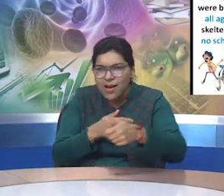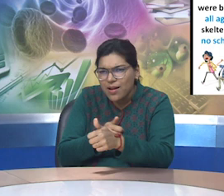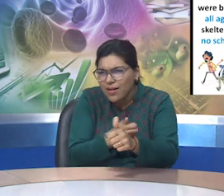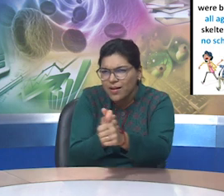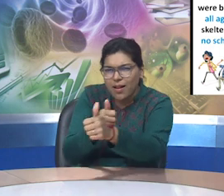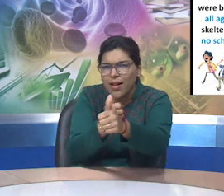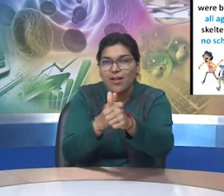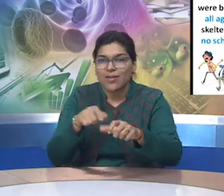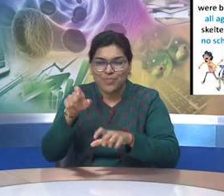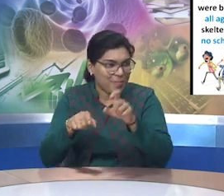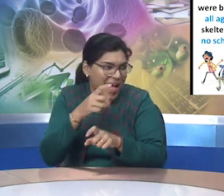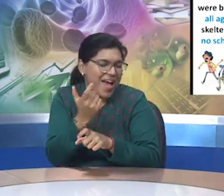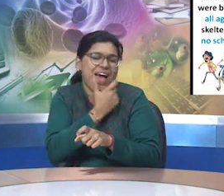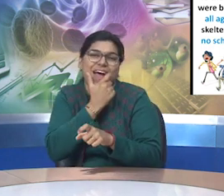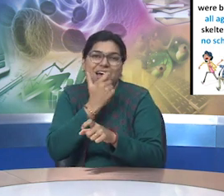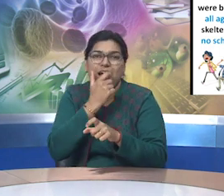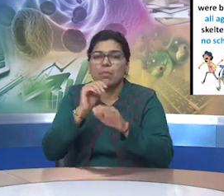Children were happy.